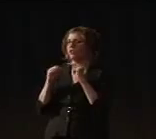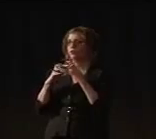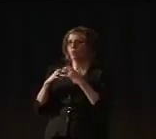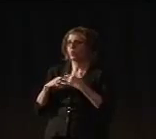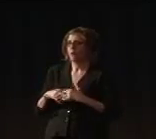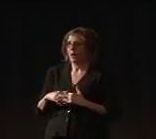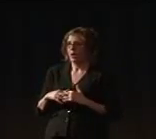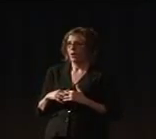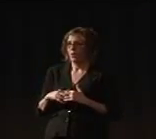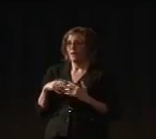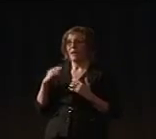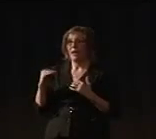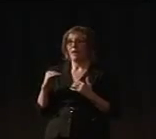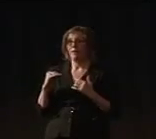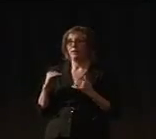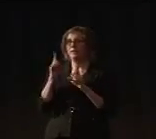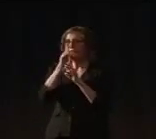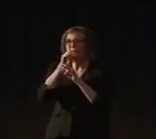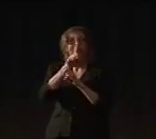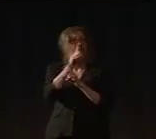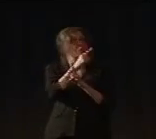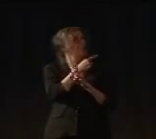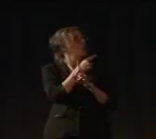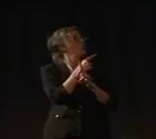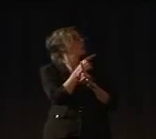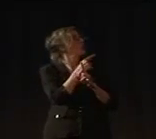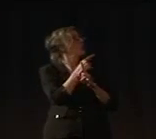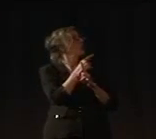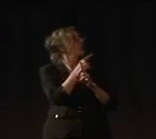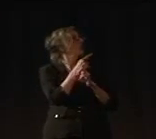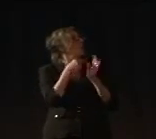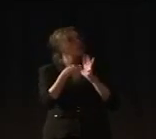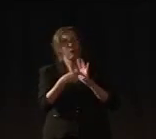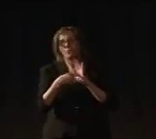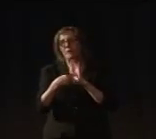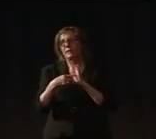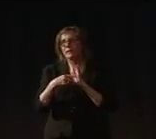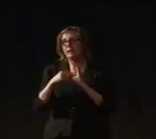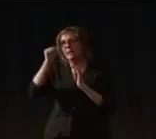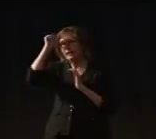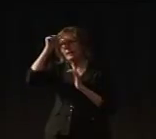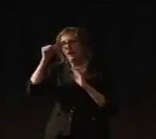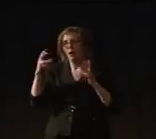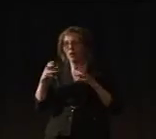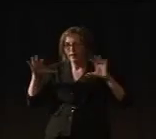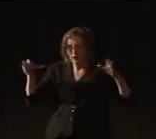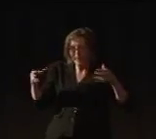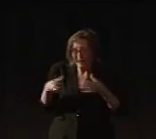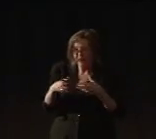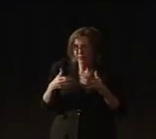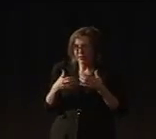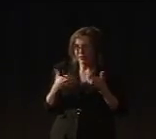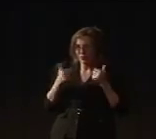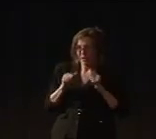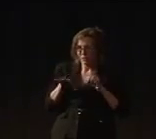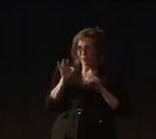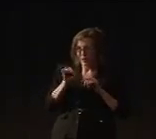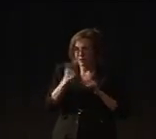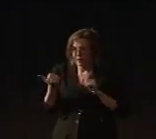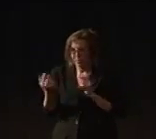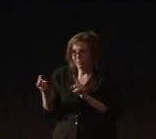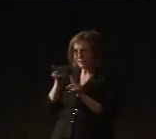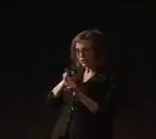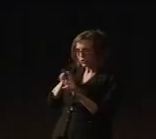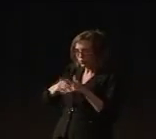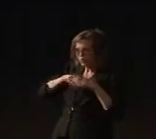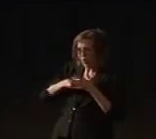the simulators, if I can say that, representing India are gathering together to try to find another position to